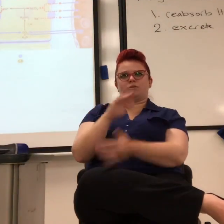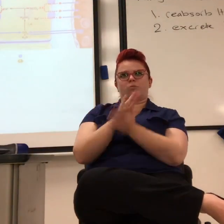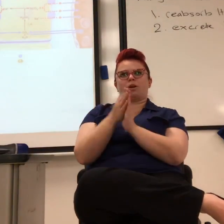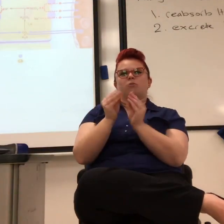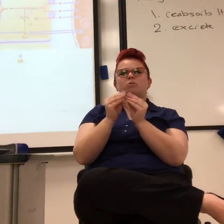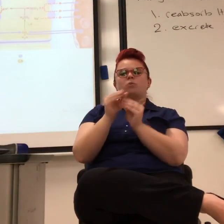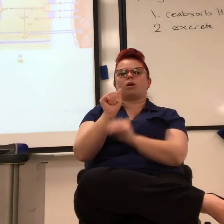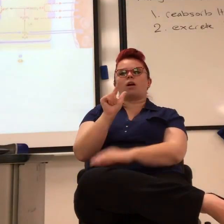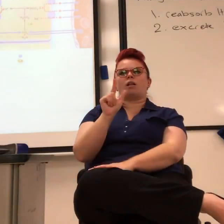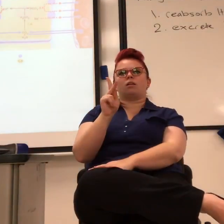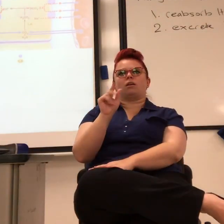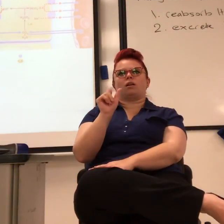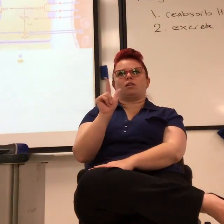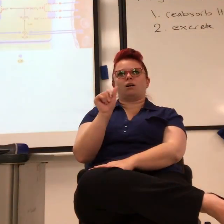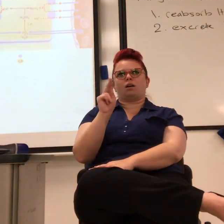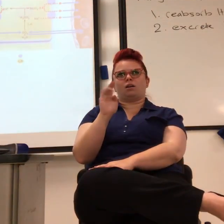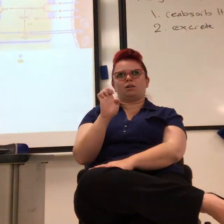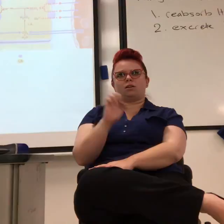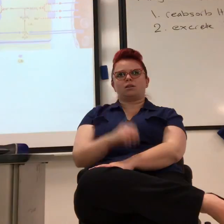alkaline.